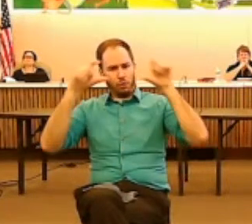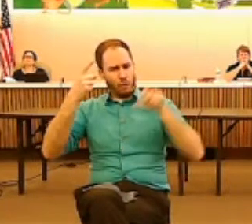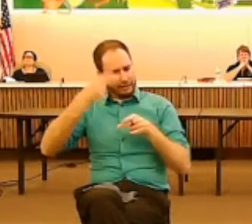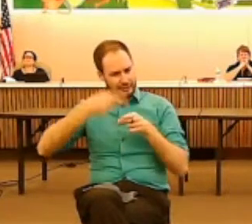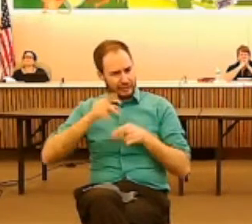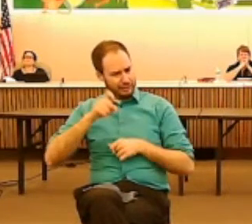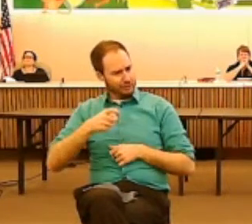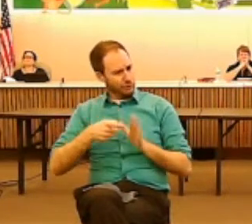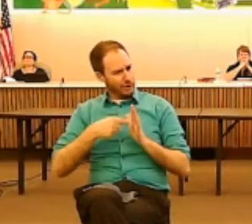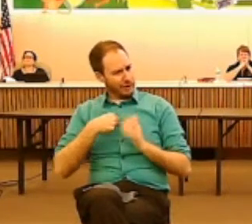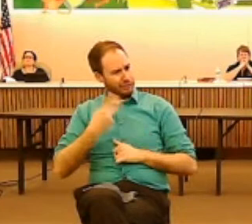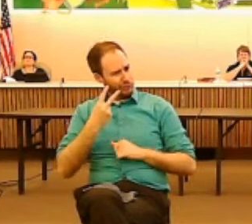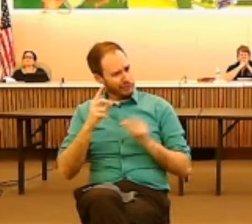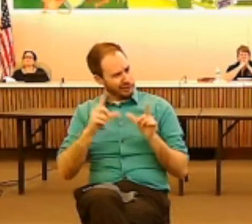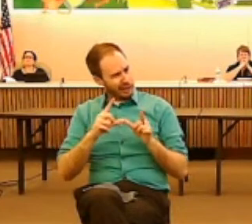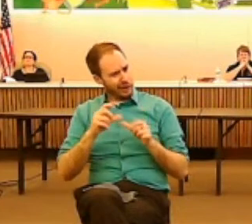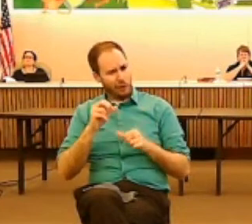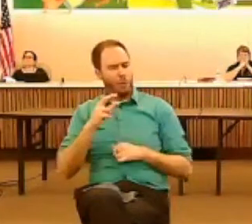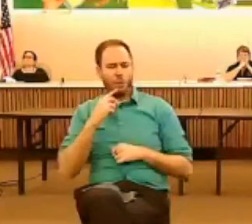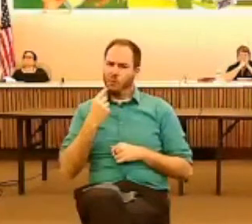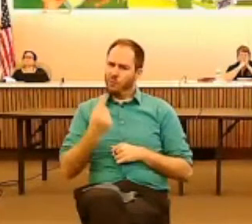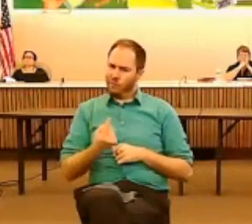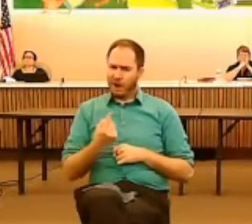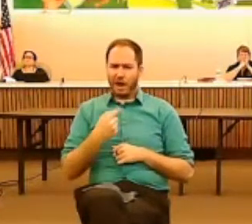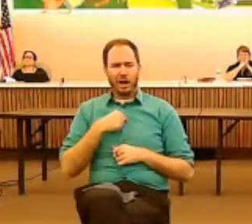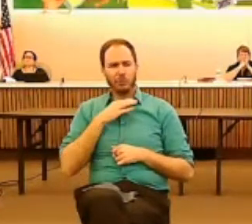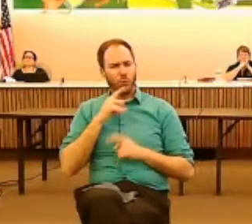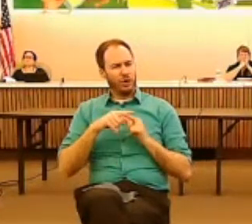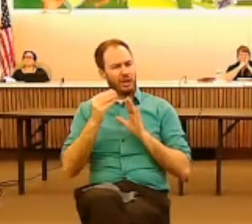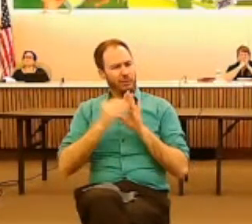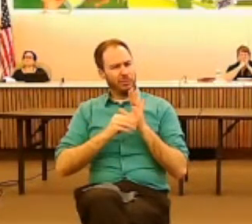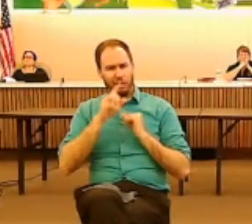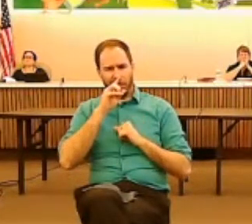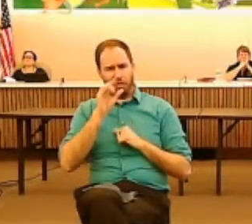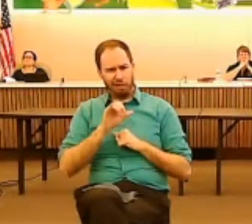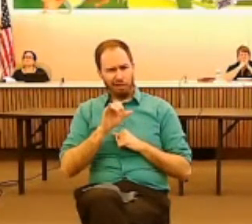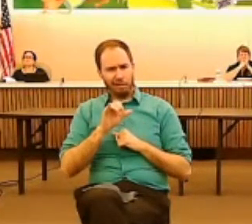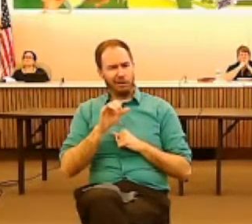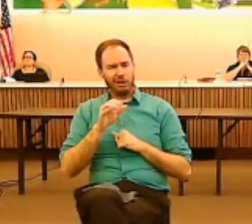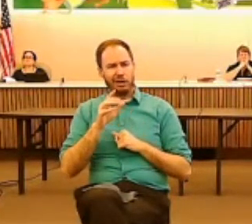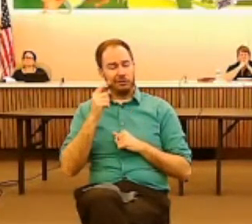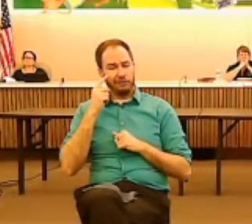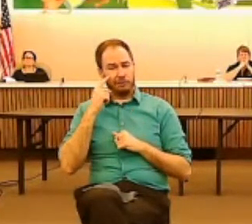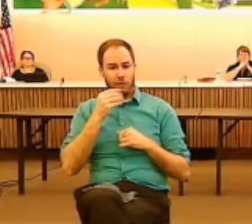two? I don't know what like the application and stuff says that they put in, but is